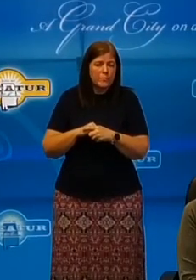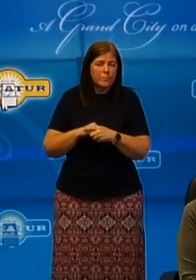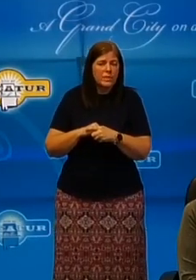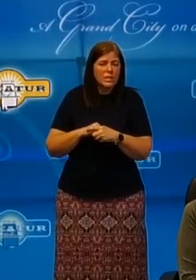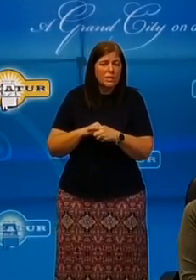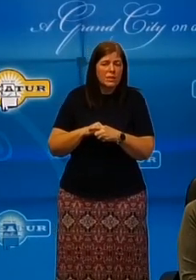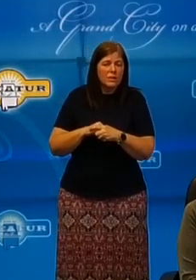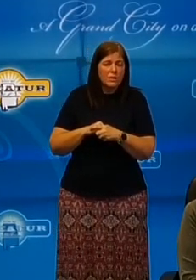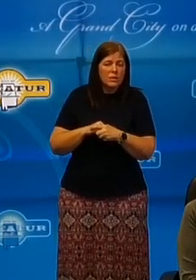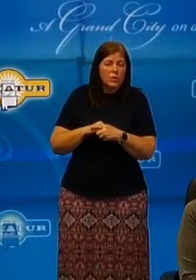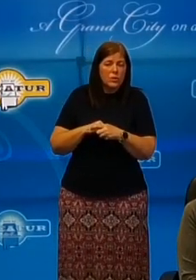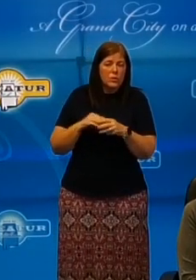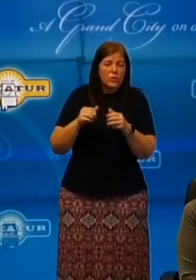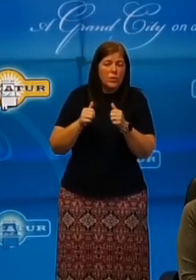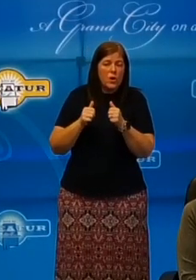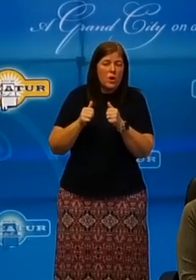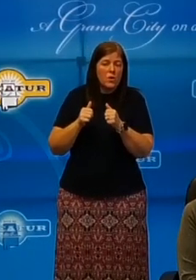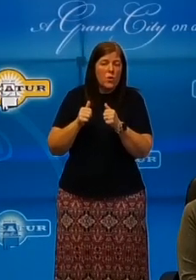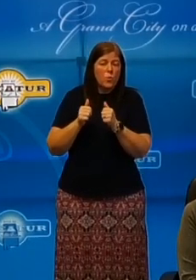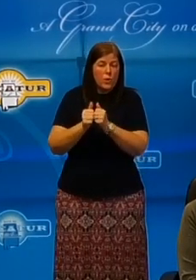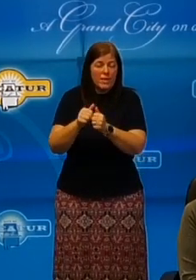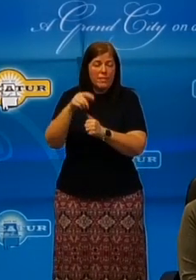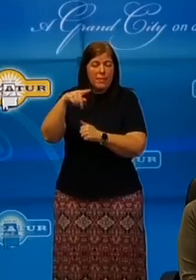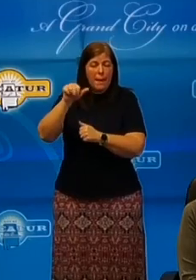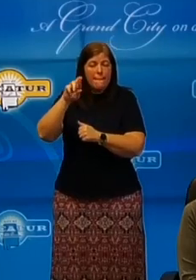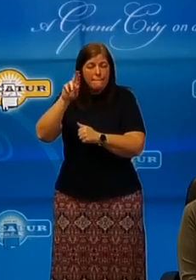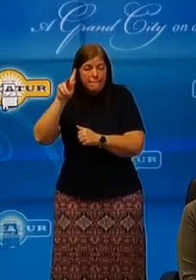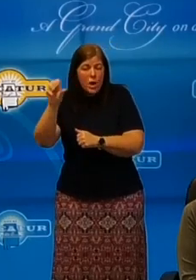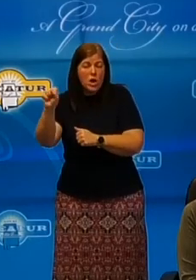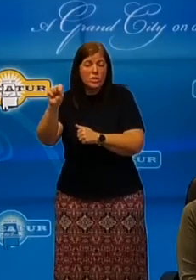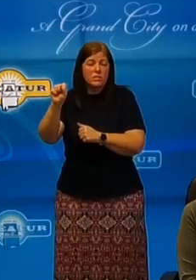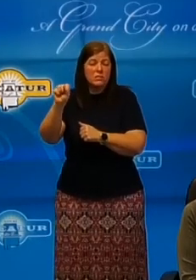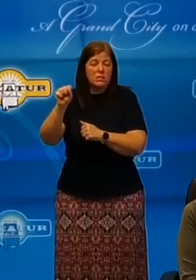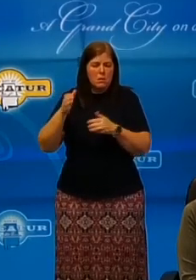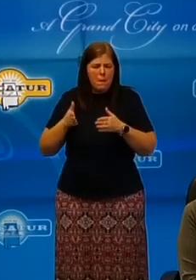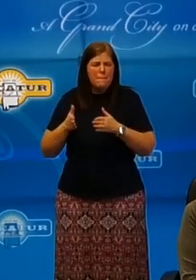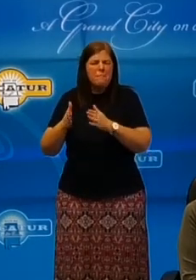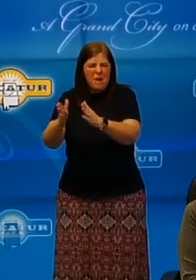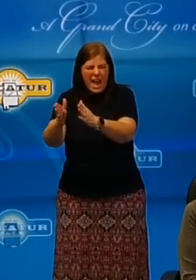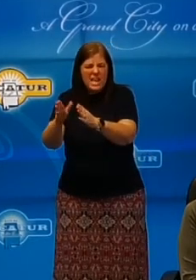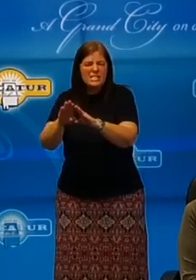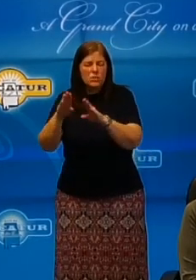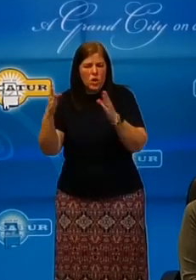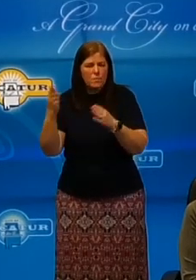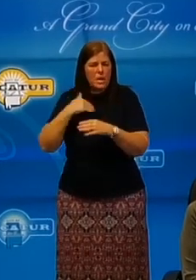With the park still open, the trails and the pathways, I know on